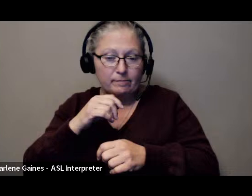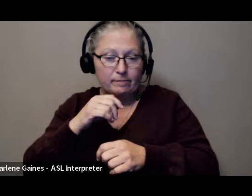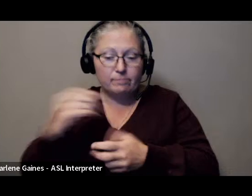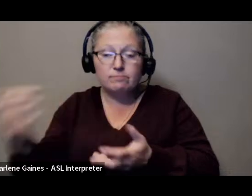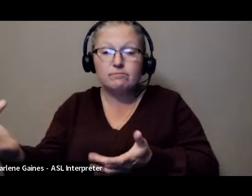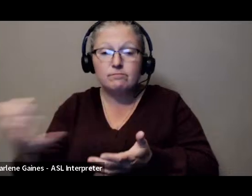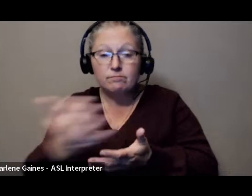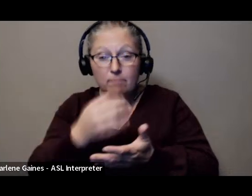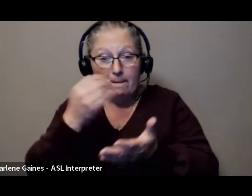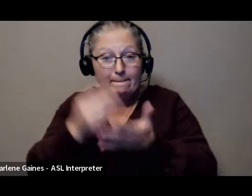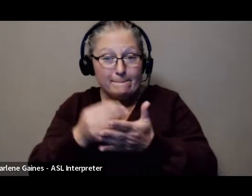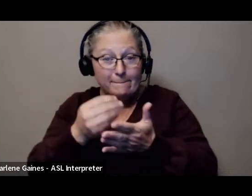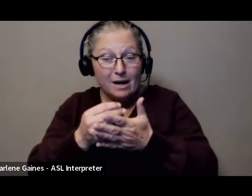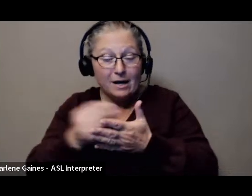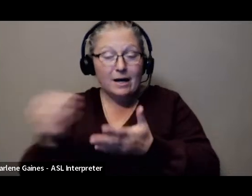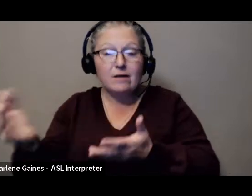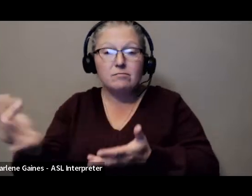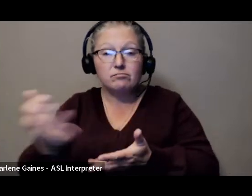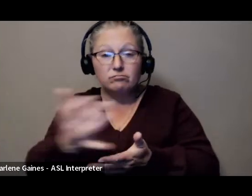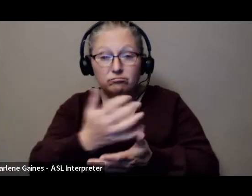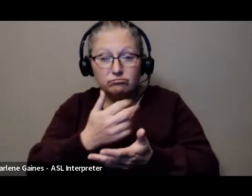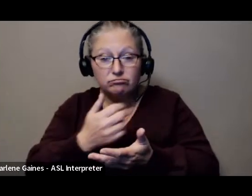collected money, collected